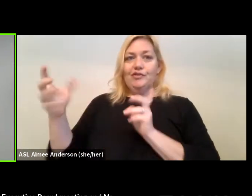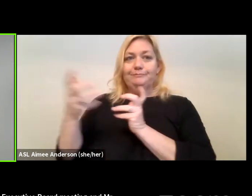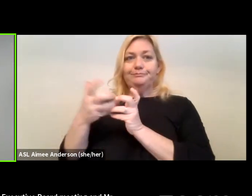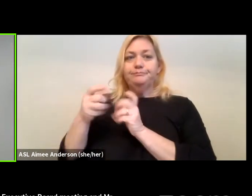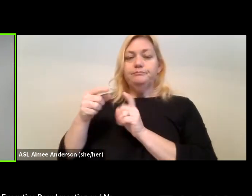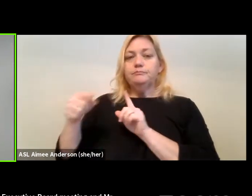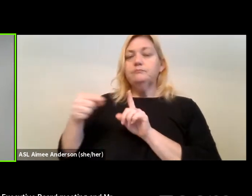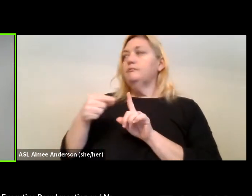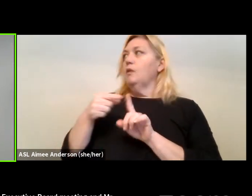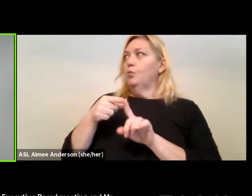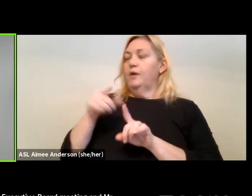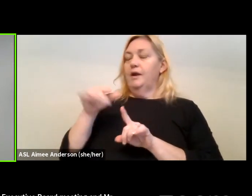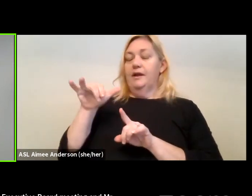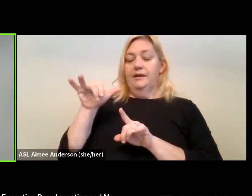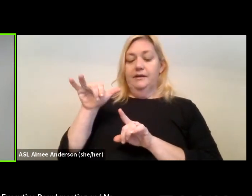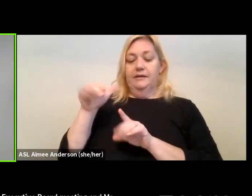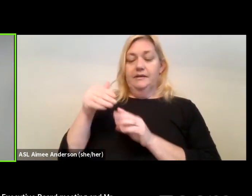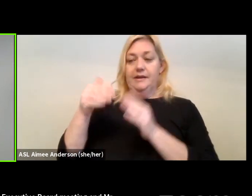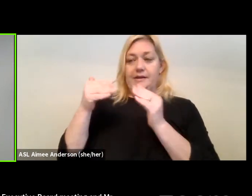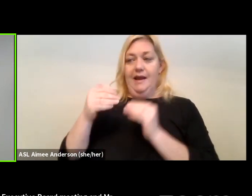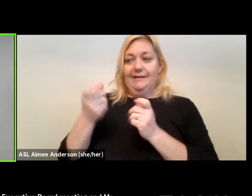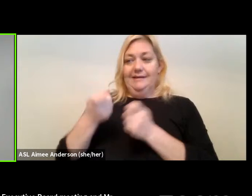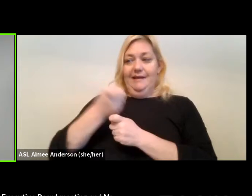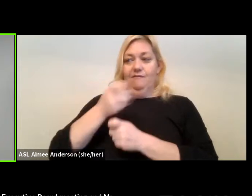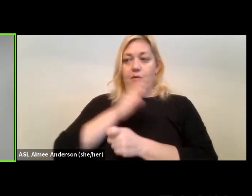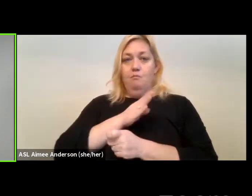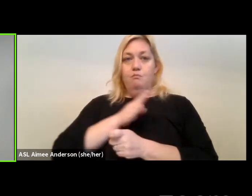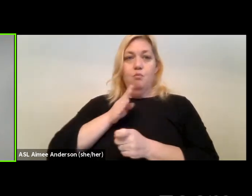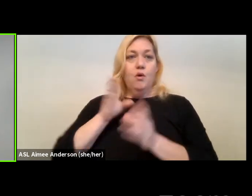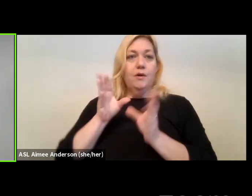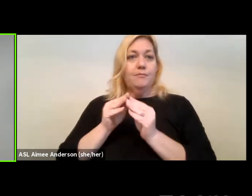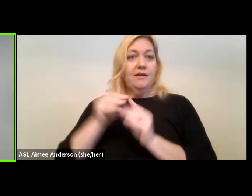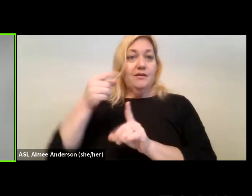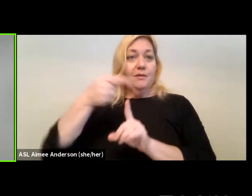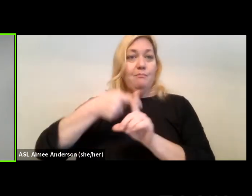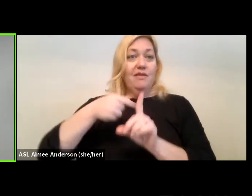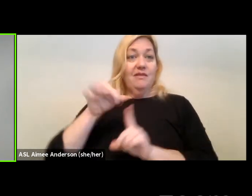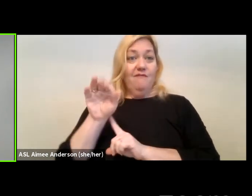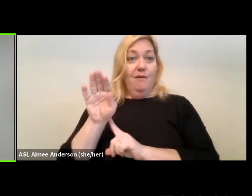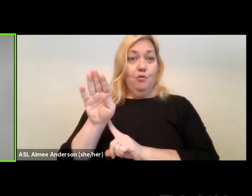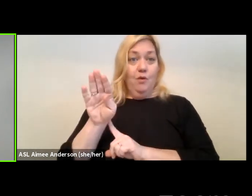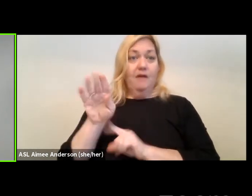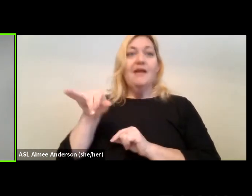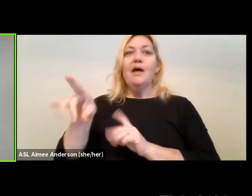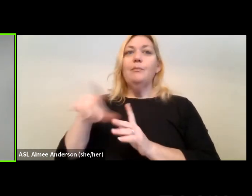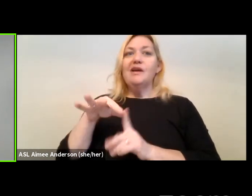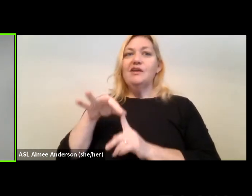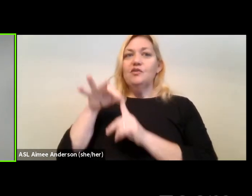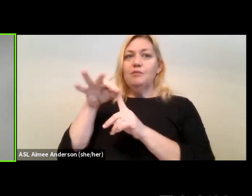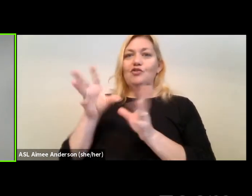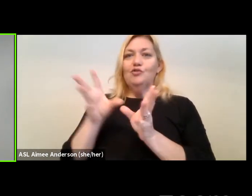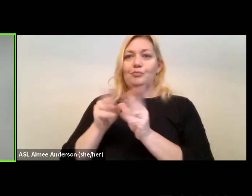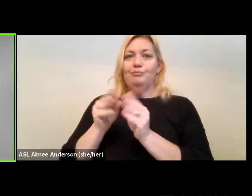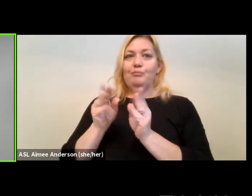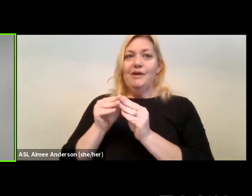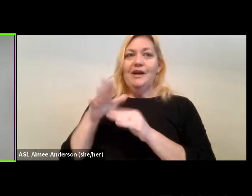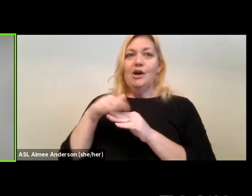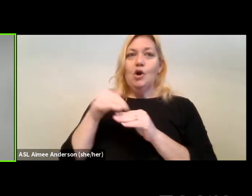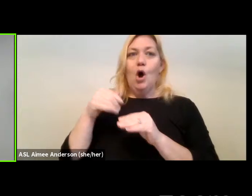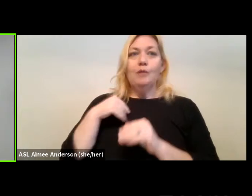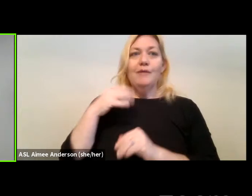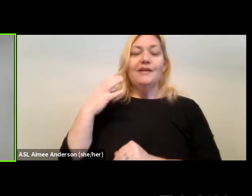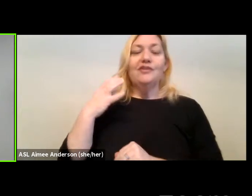that, the next executive board meeting will be in the month of February. It'll be a special meeting called by the